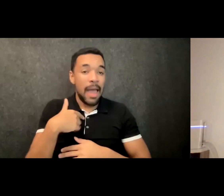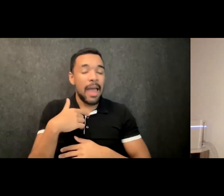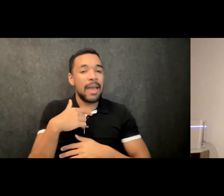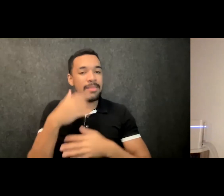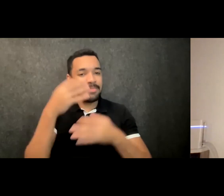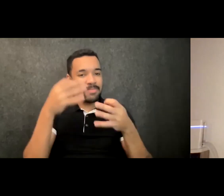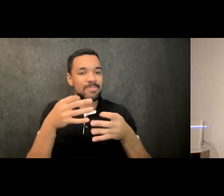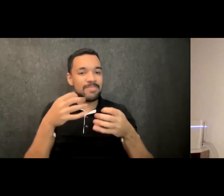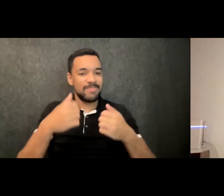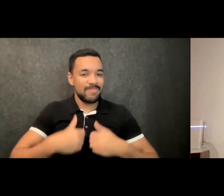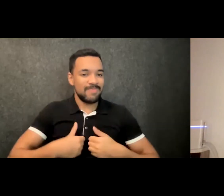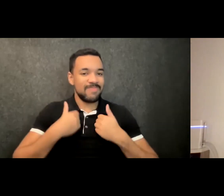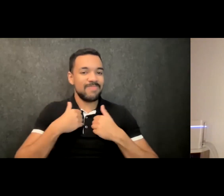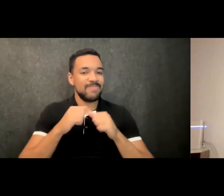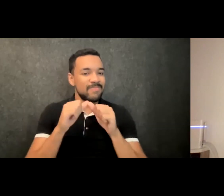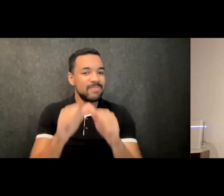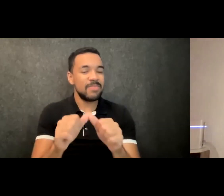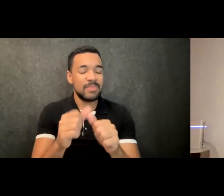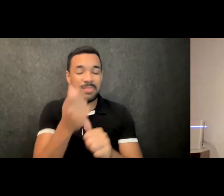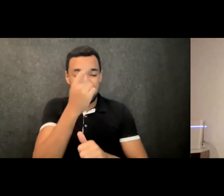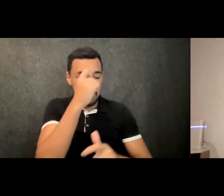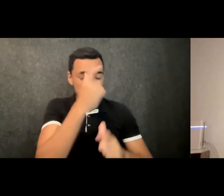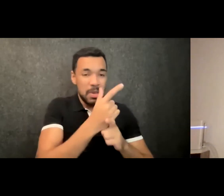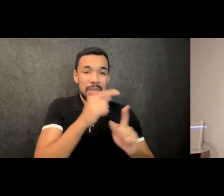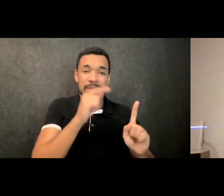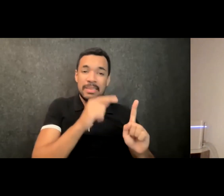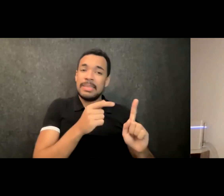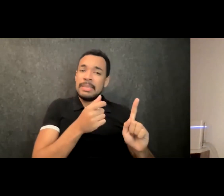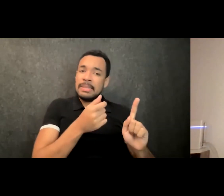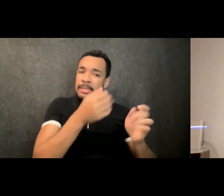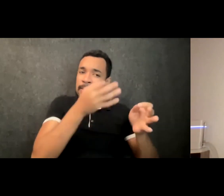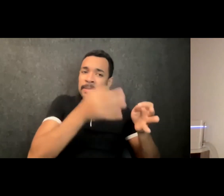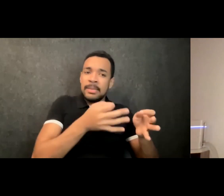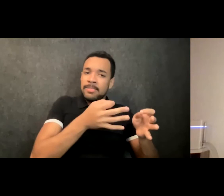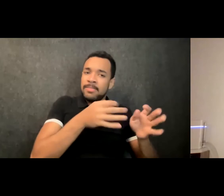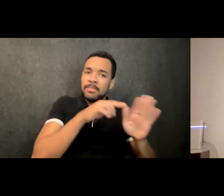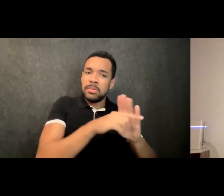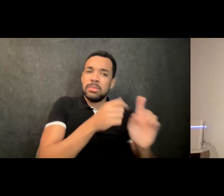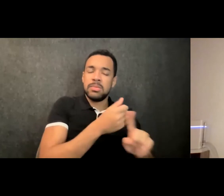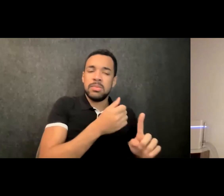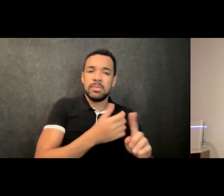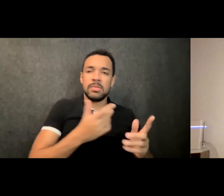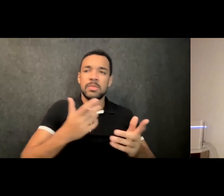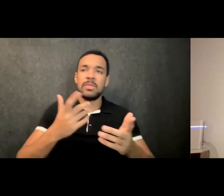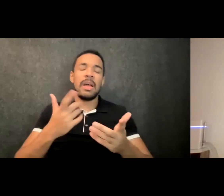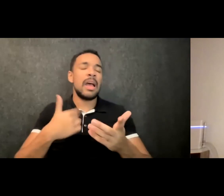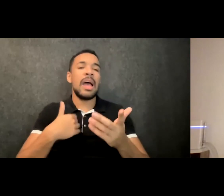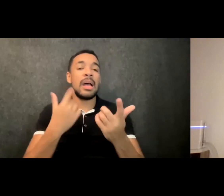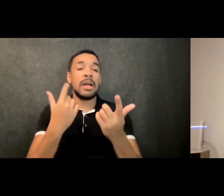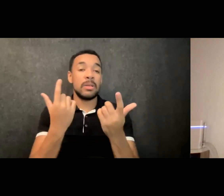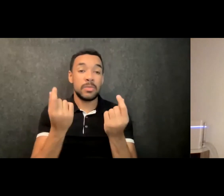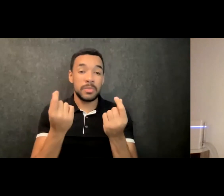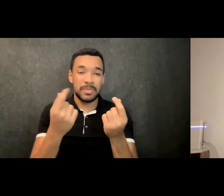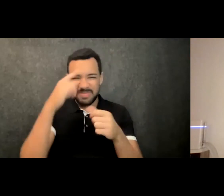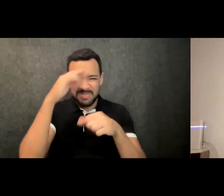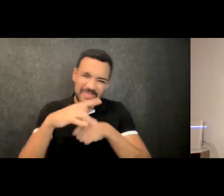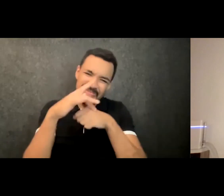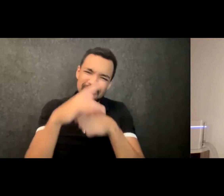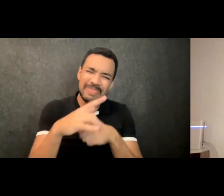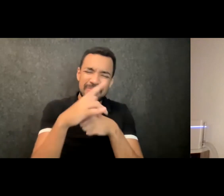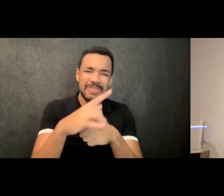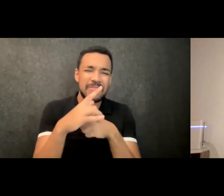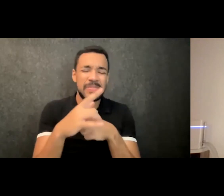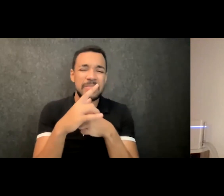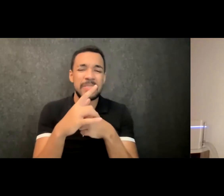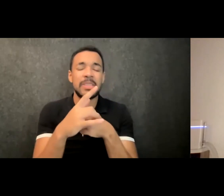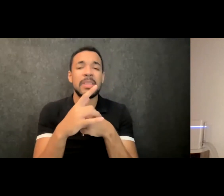the fact that he chose not to. I've had to find things to cling to. I didn't know how to tell my brother that the things